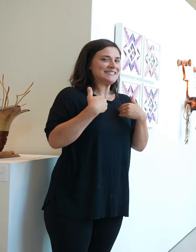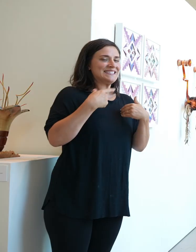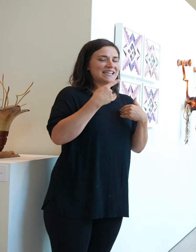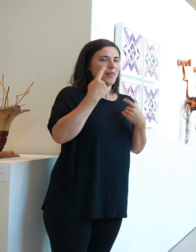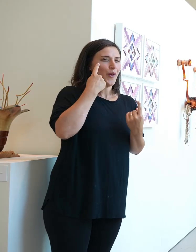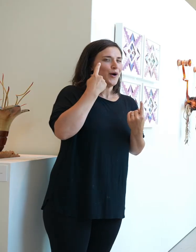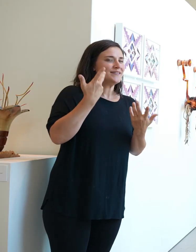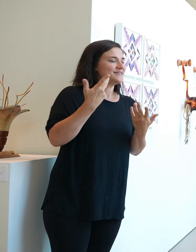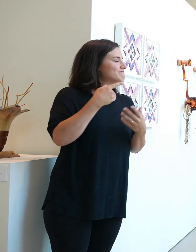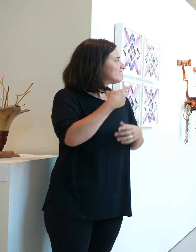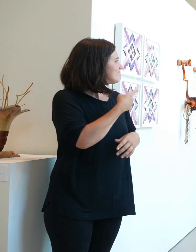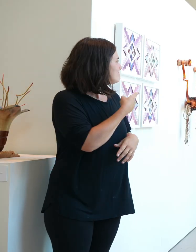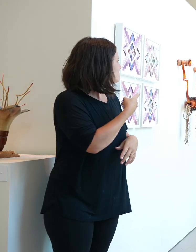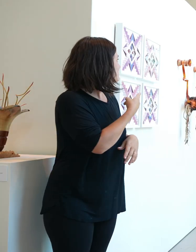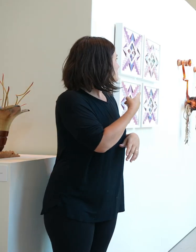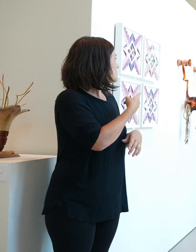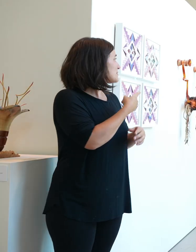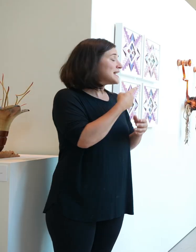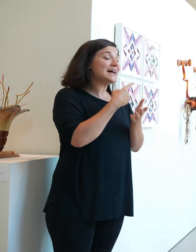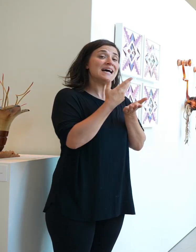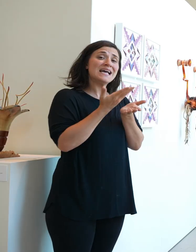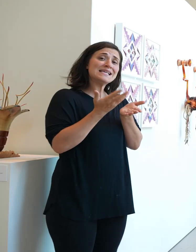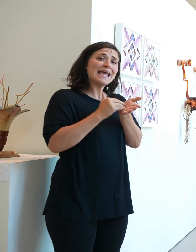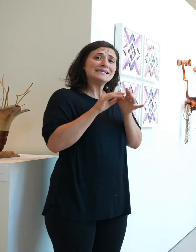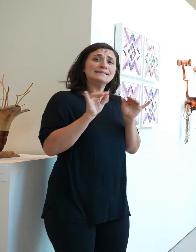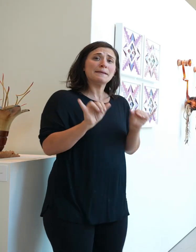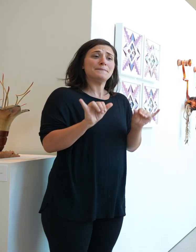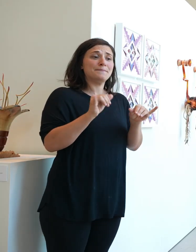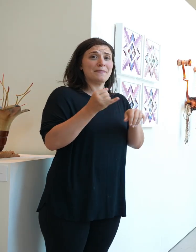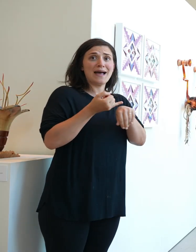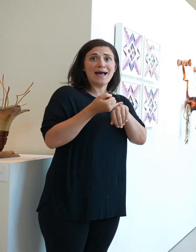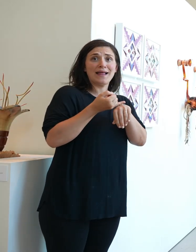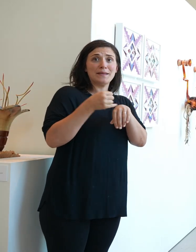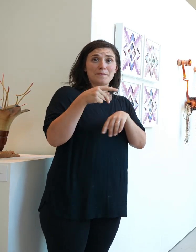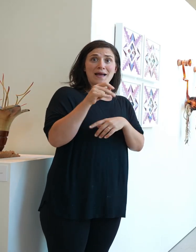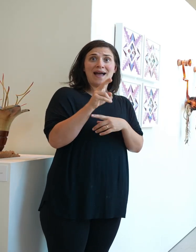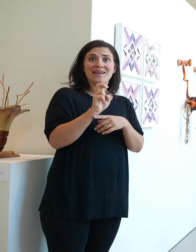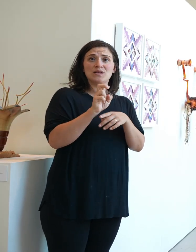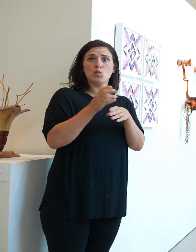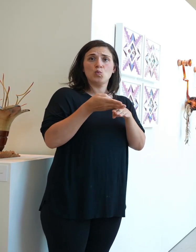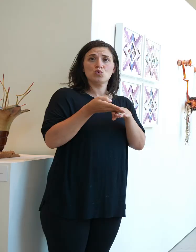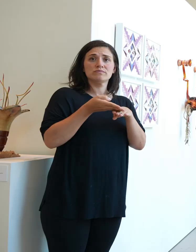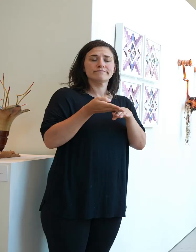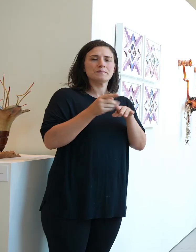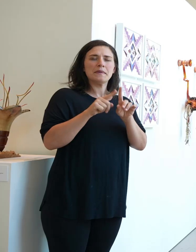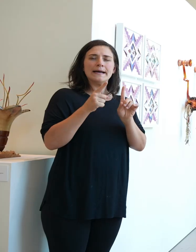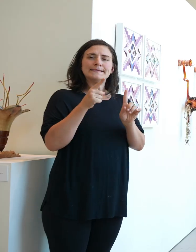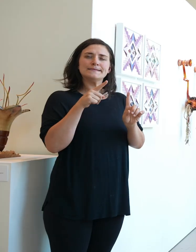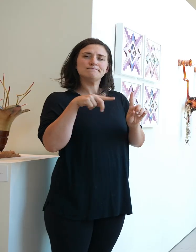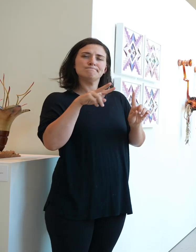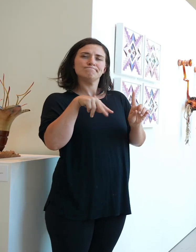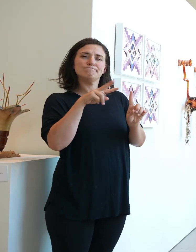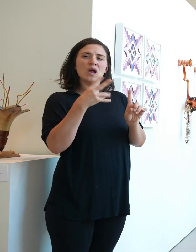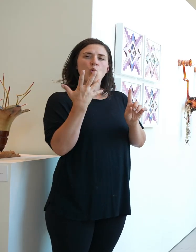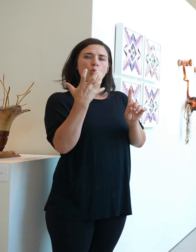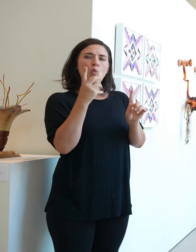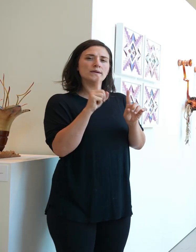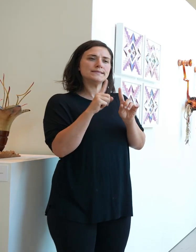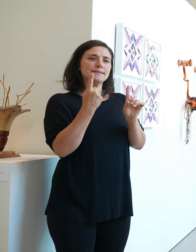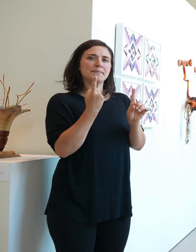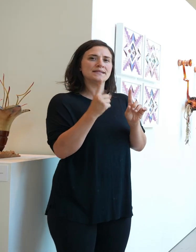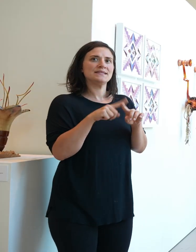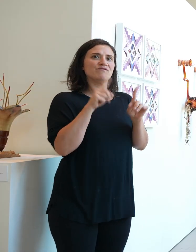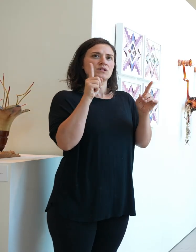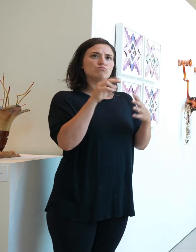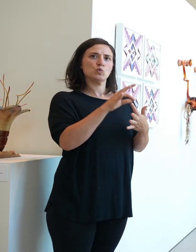once again, that's island pine, but it was, it couldn't really do the same thing again with it. So